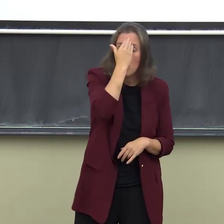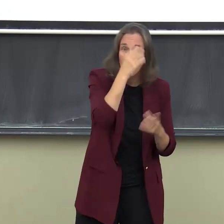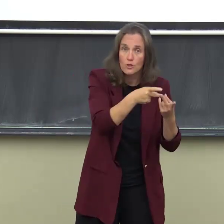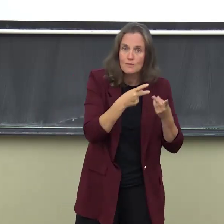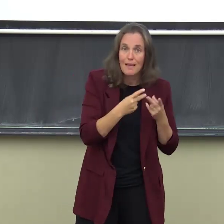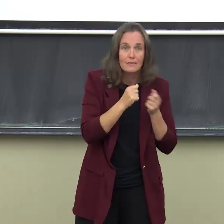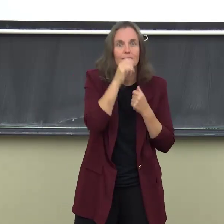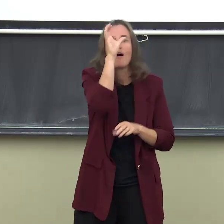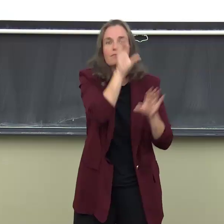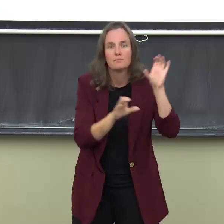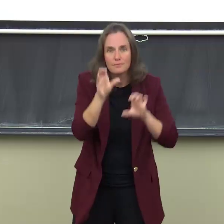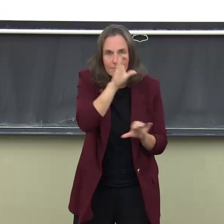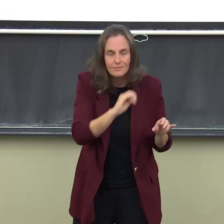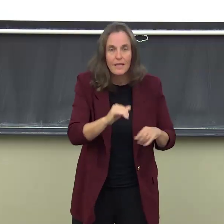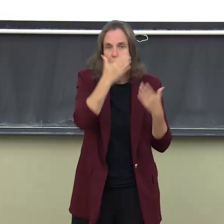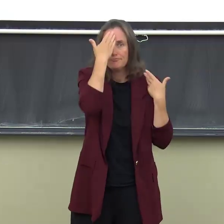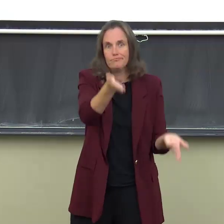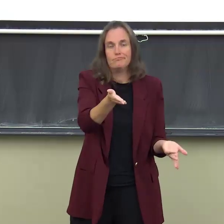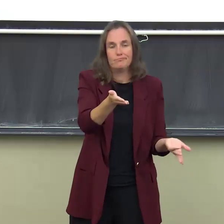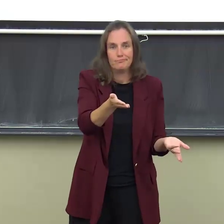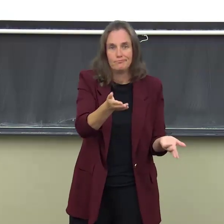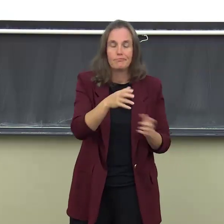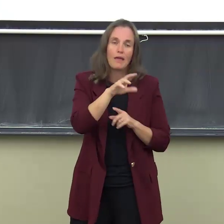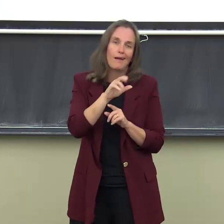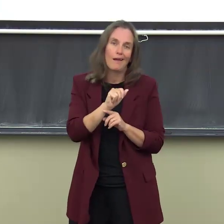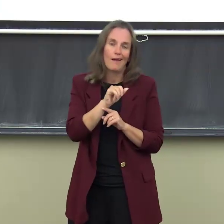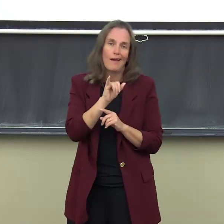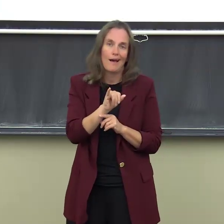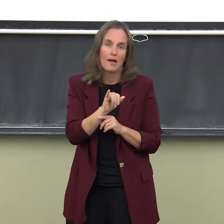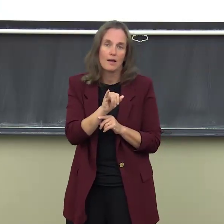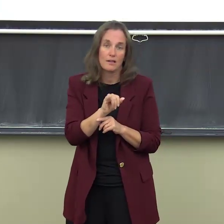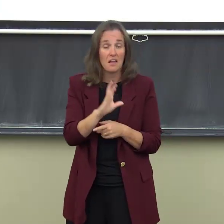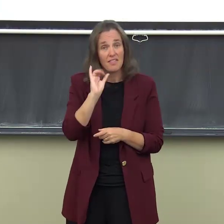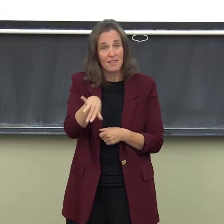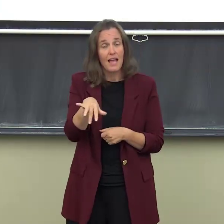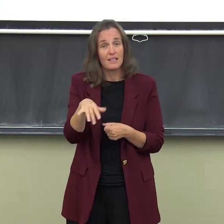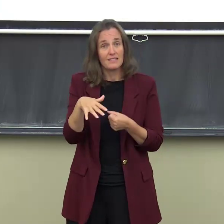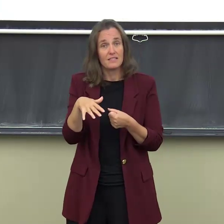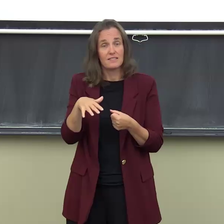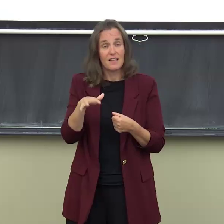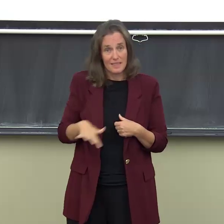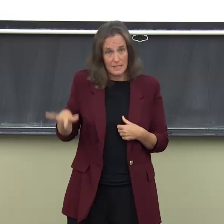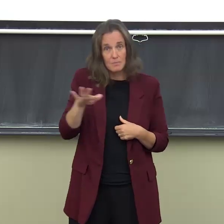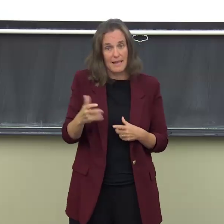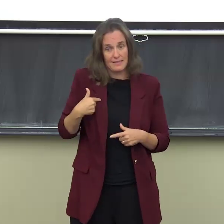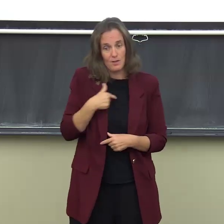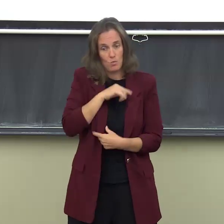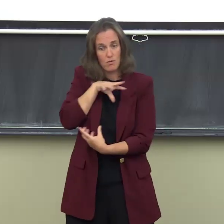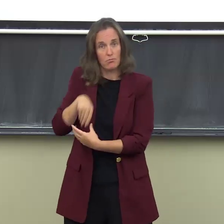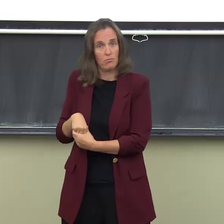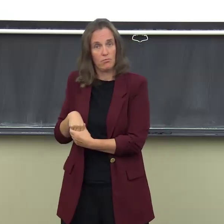is unexplored and unknown, and AI, and that's the space that we occupy.